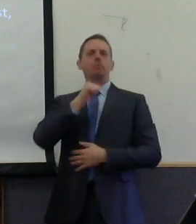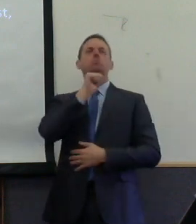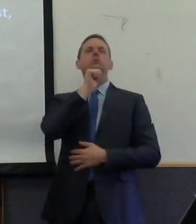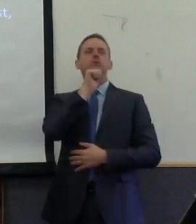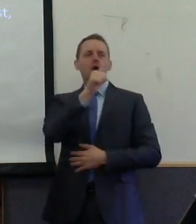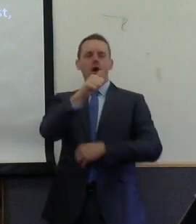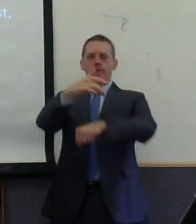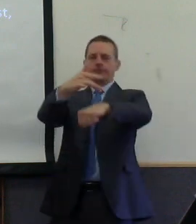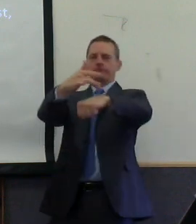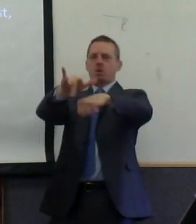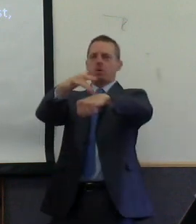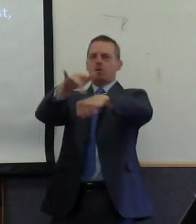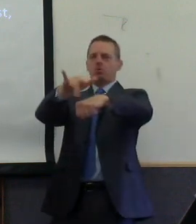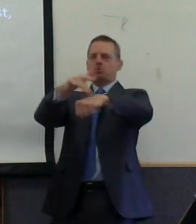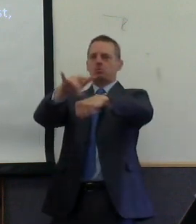part of the fence.